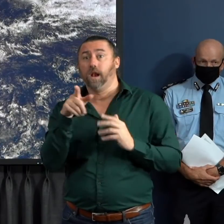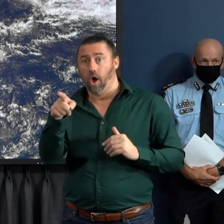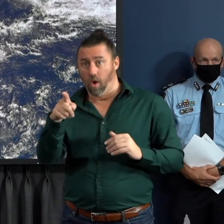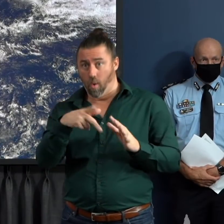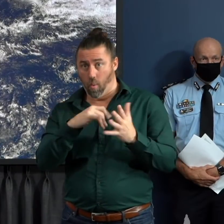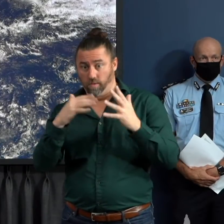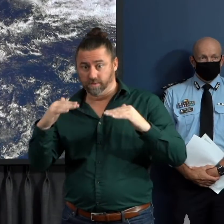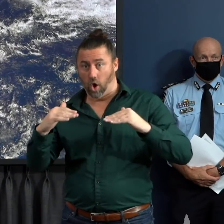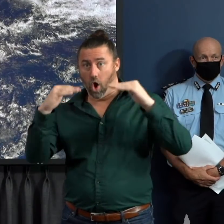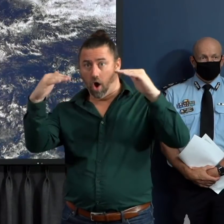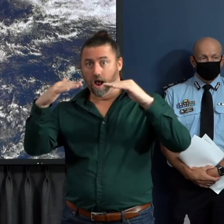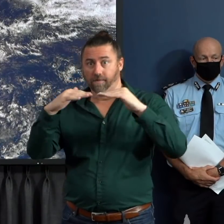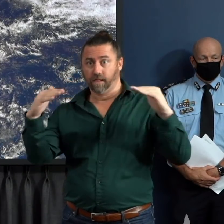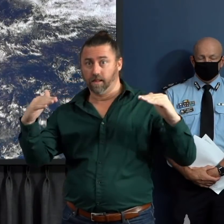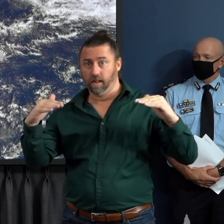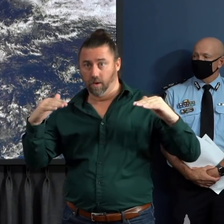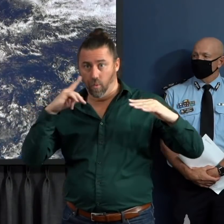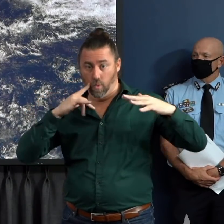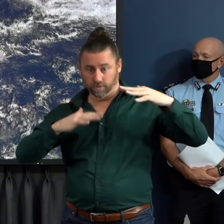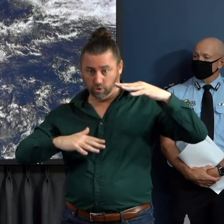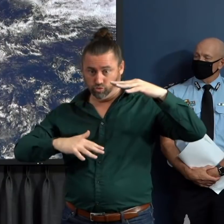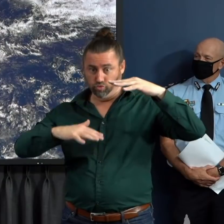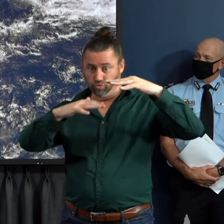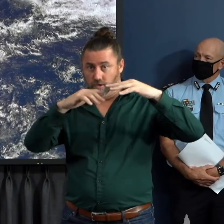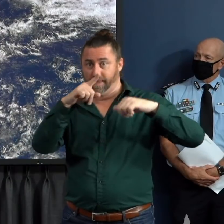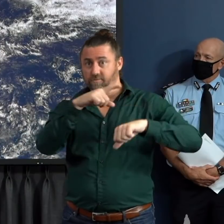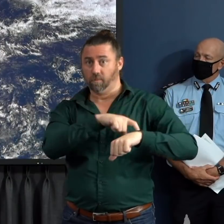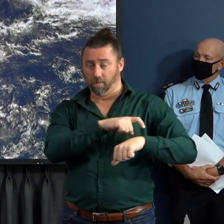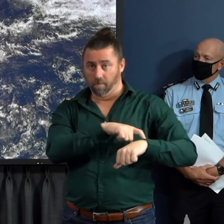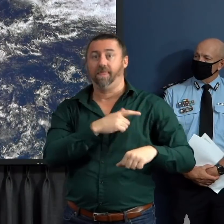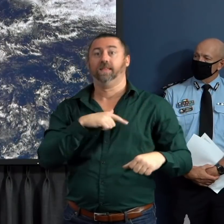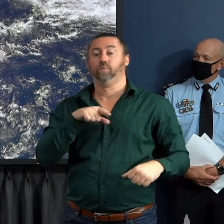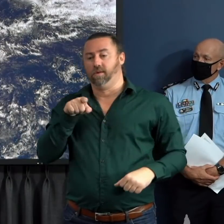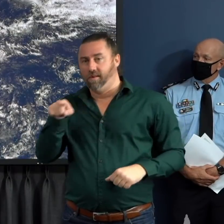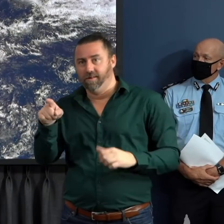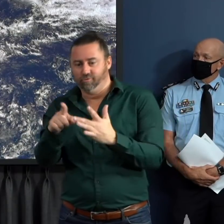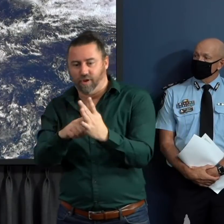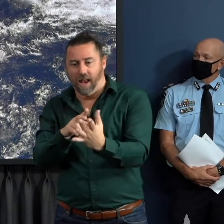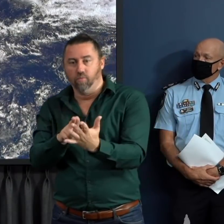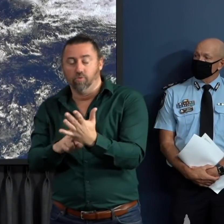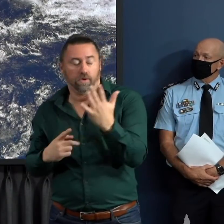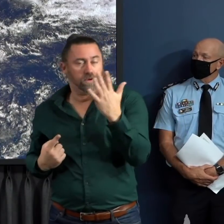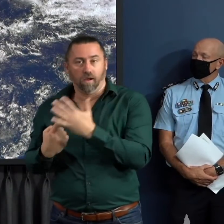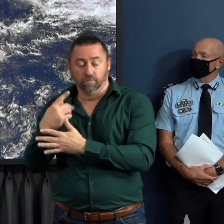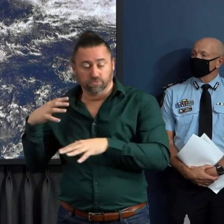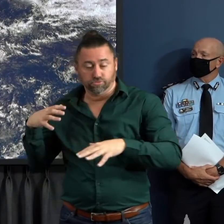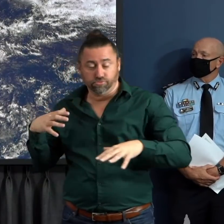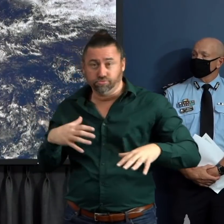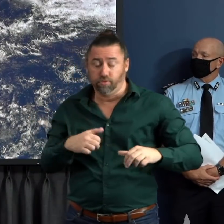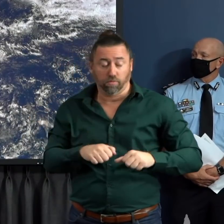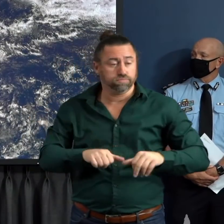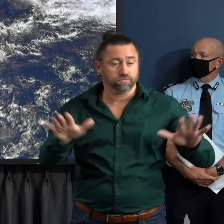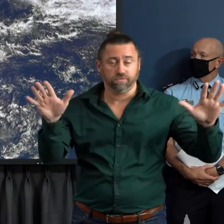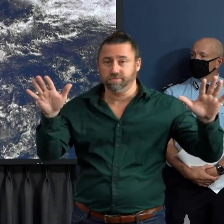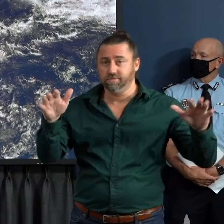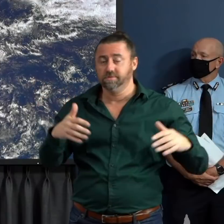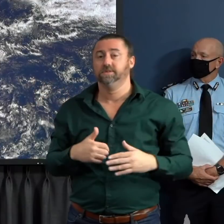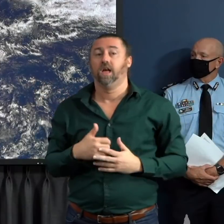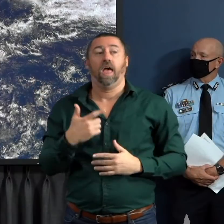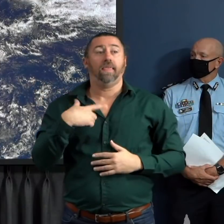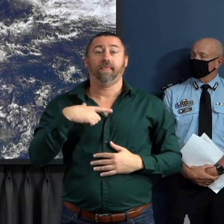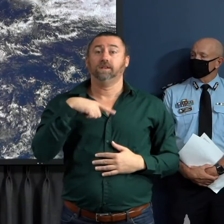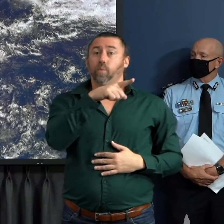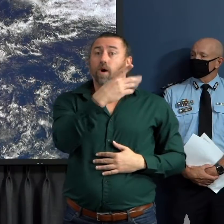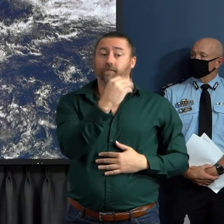level at that time. And the thing to remember about Wivenhoe, and this is part of the work that has happened around the manuals